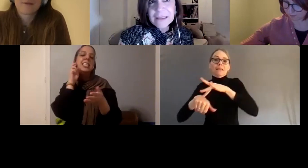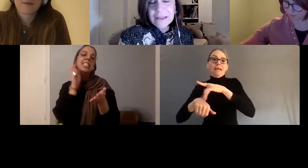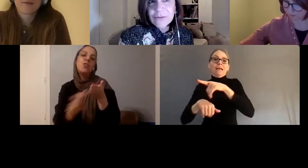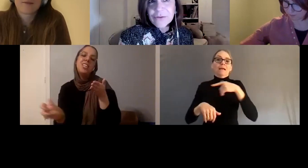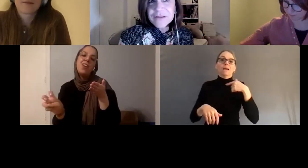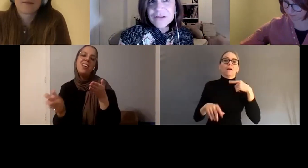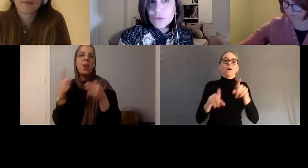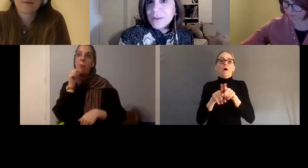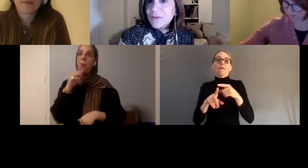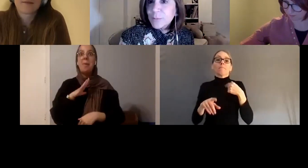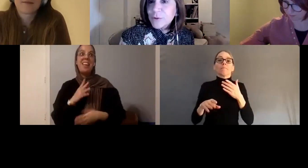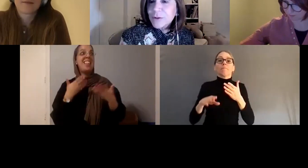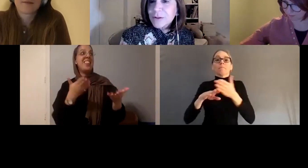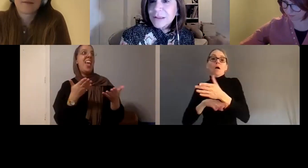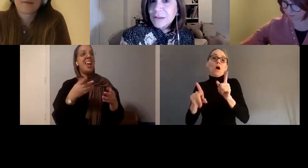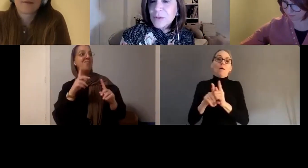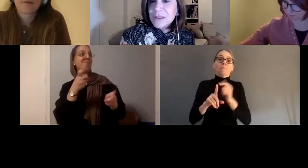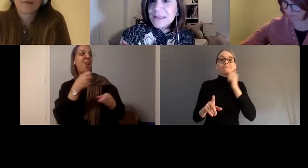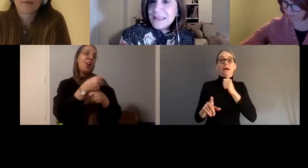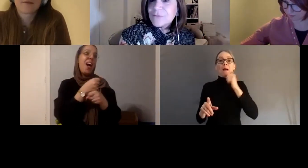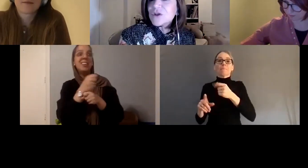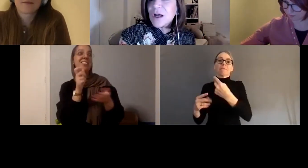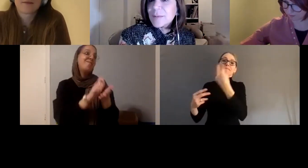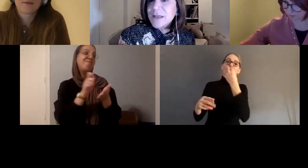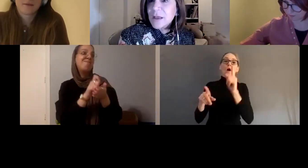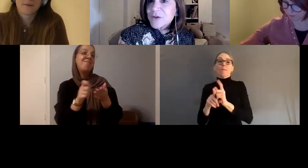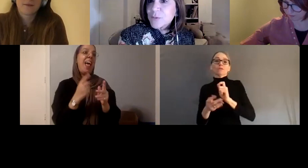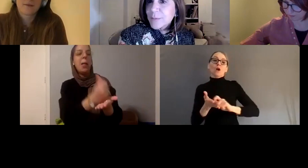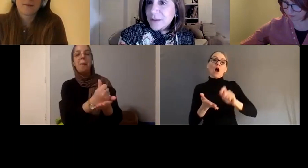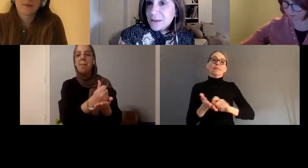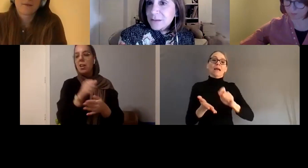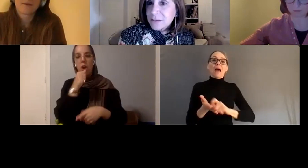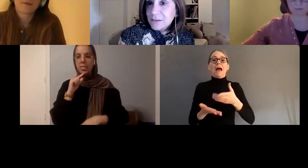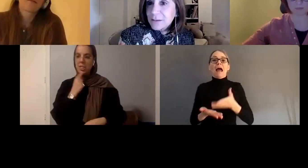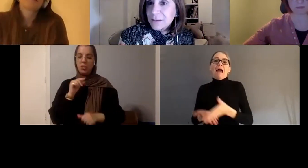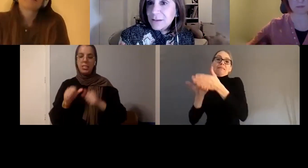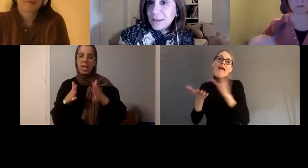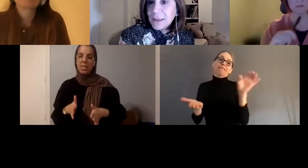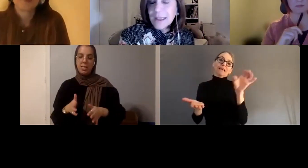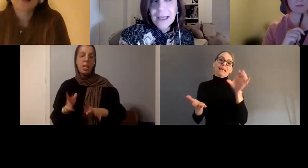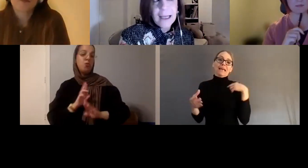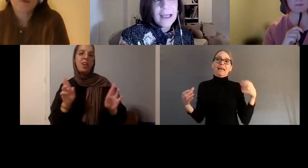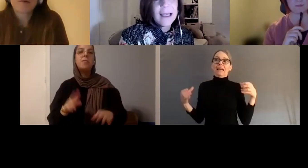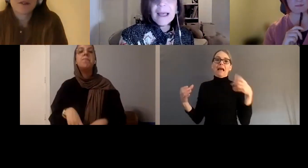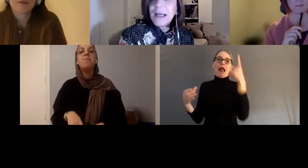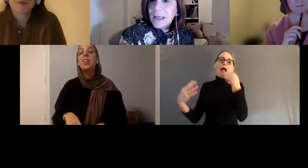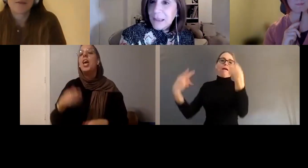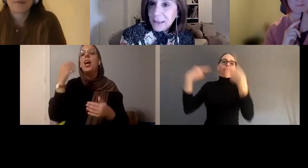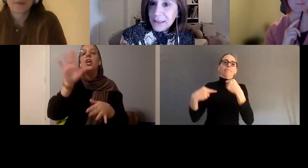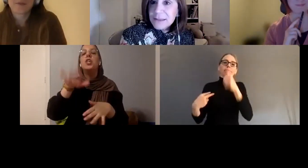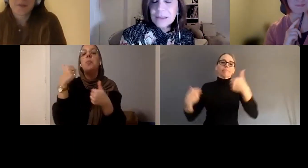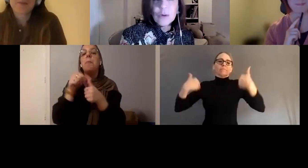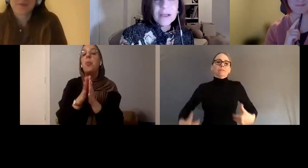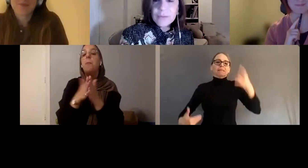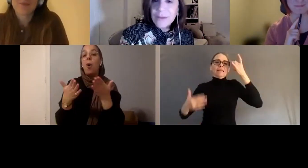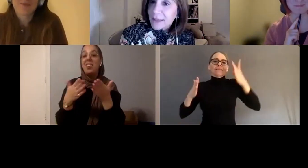That there's a story in the book when Steve Jobs comes to MIT. Yes, I remember this part.